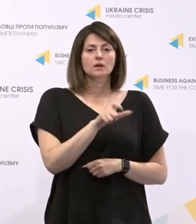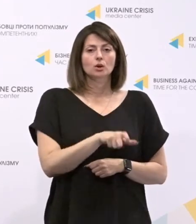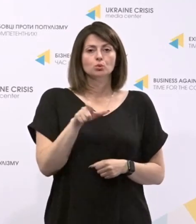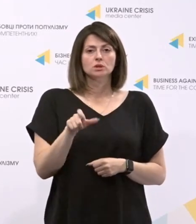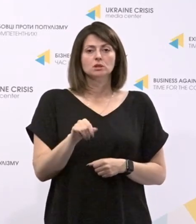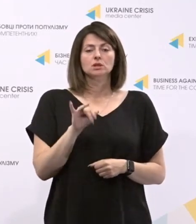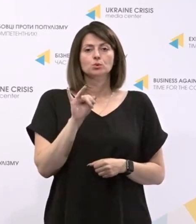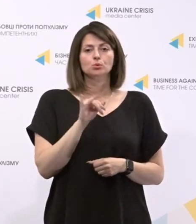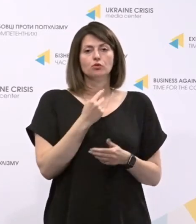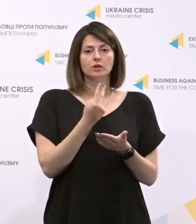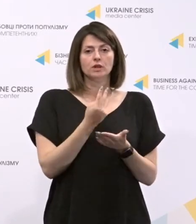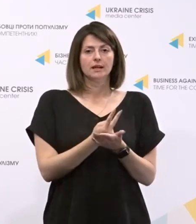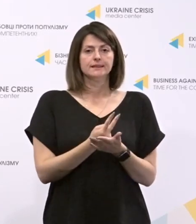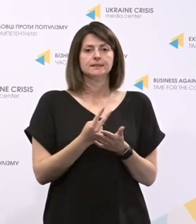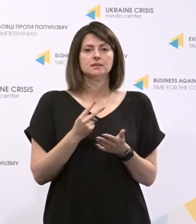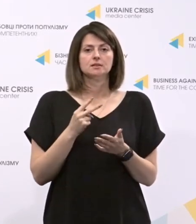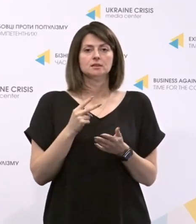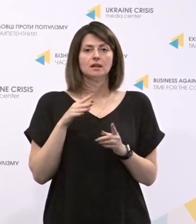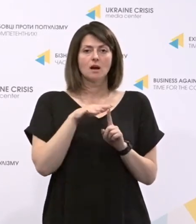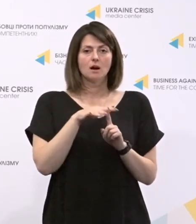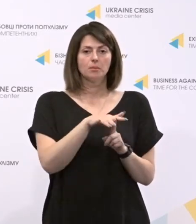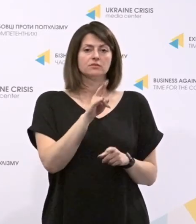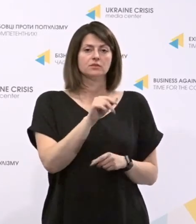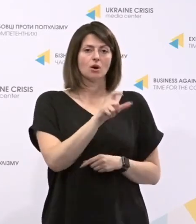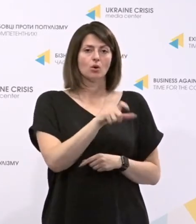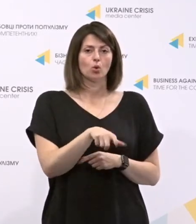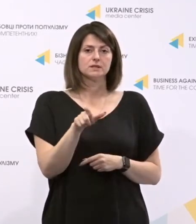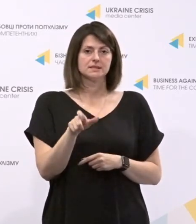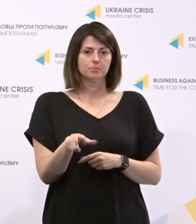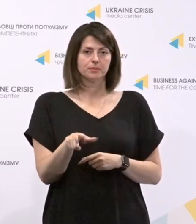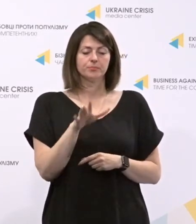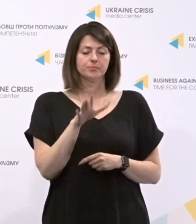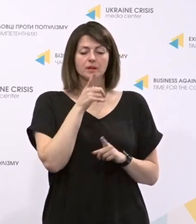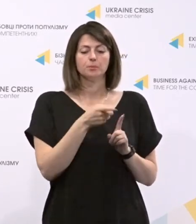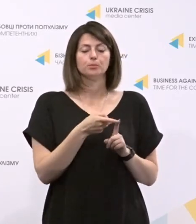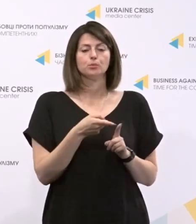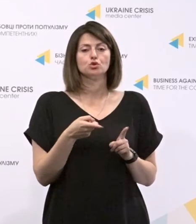individuals, public events, and peaceful assemblies.